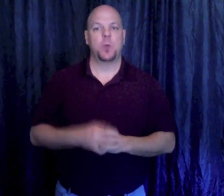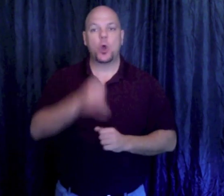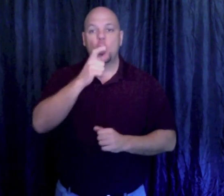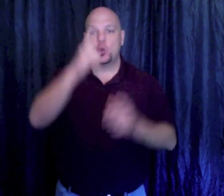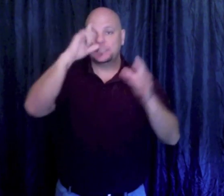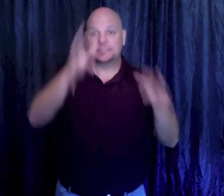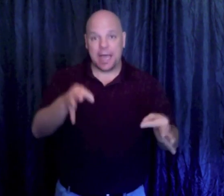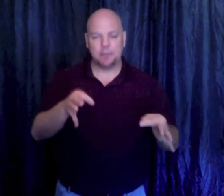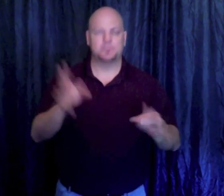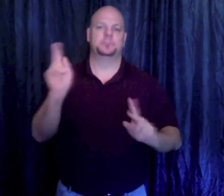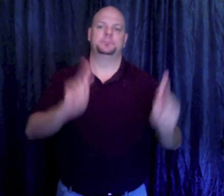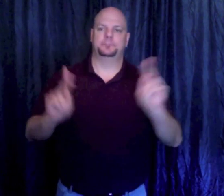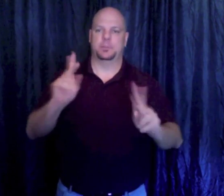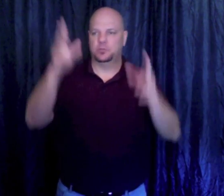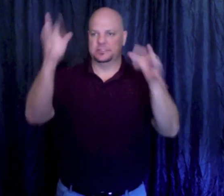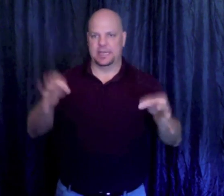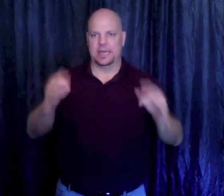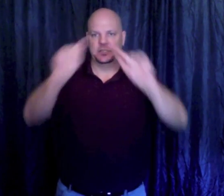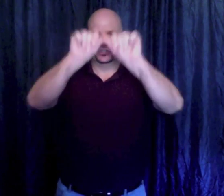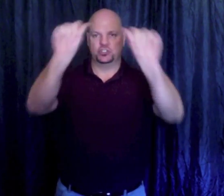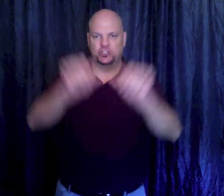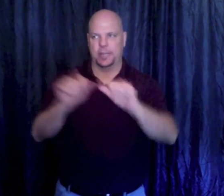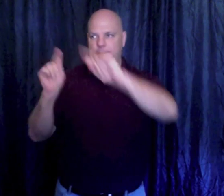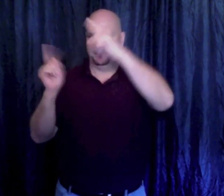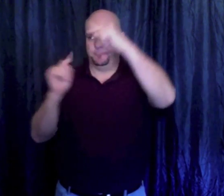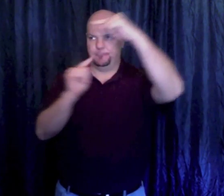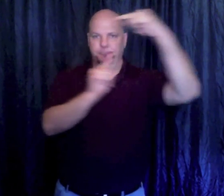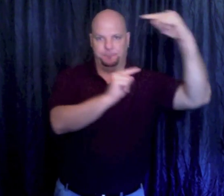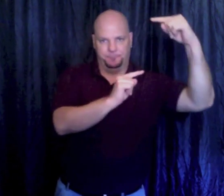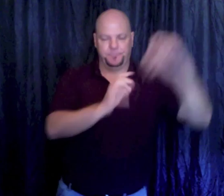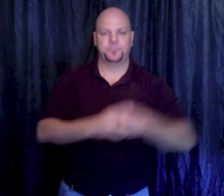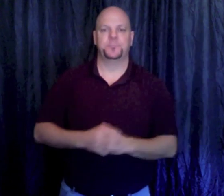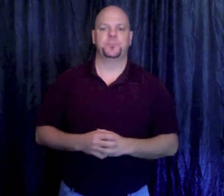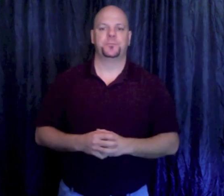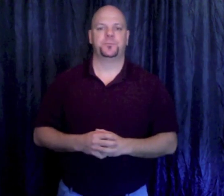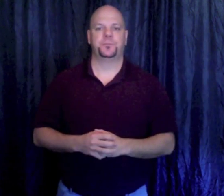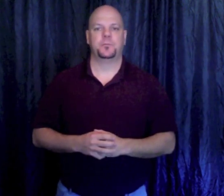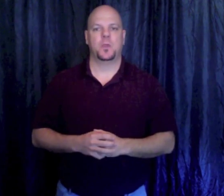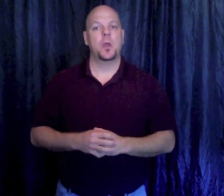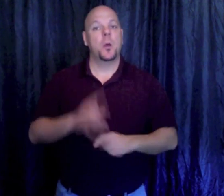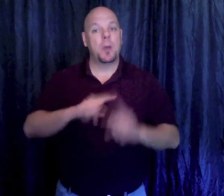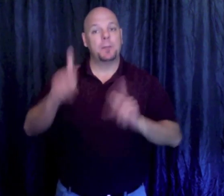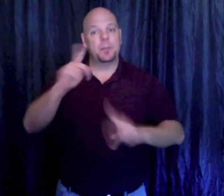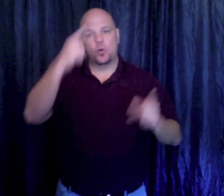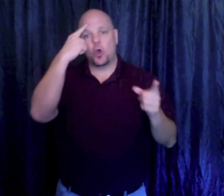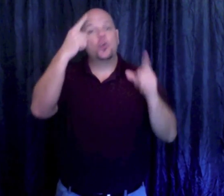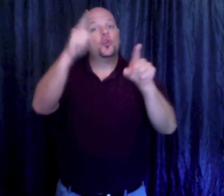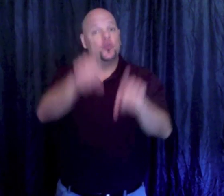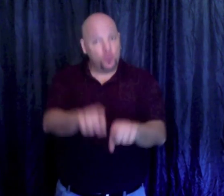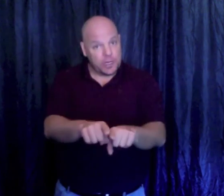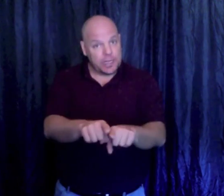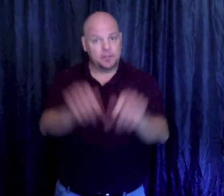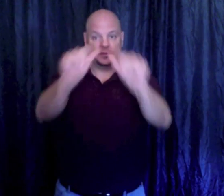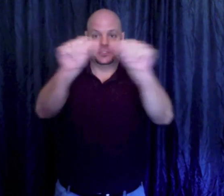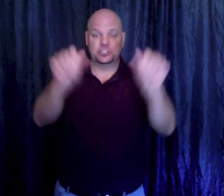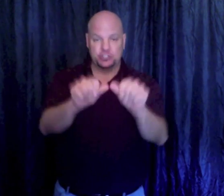And also, the thing to notice is that they're agreed upon. We agree that that's going to be the